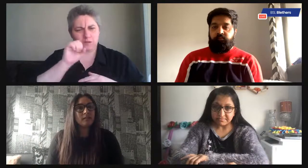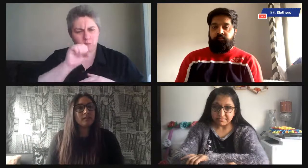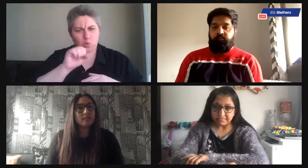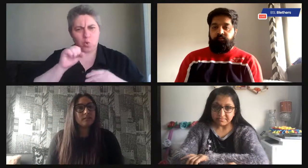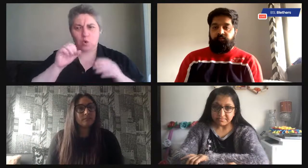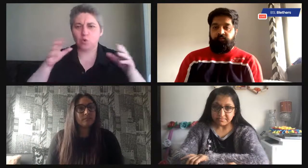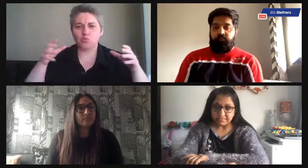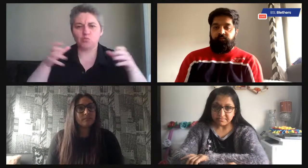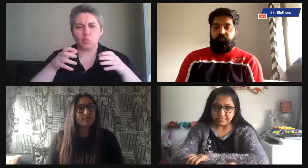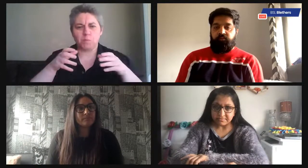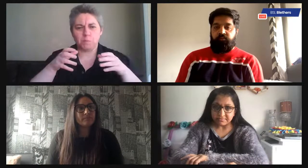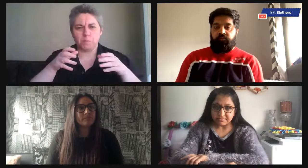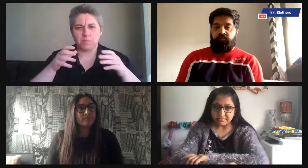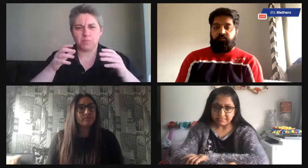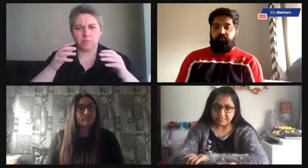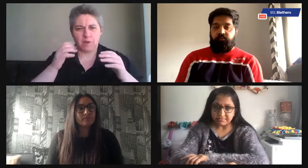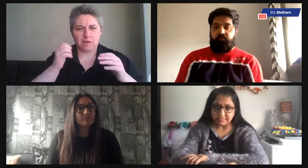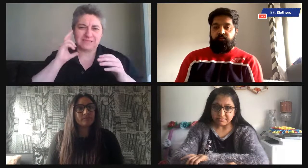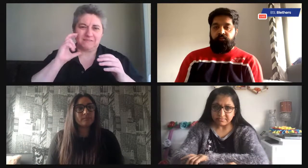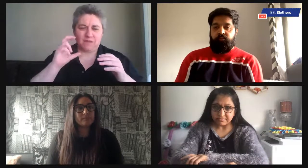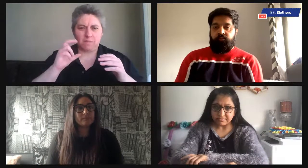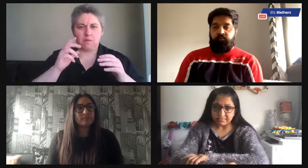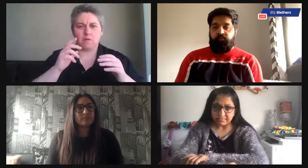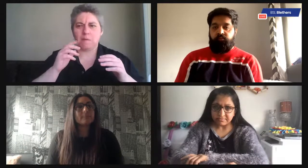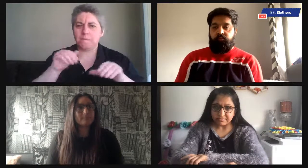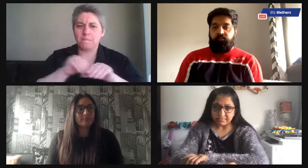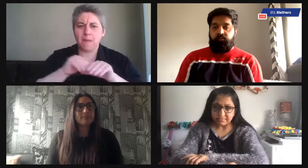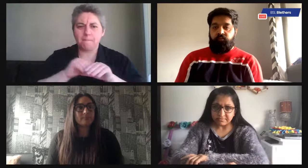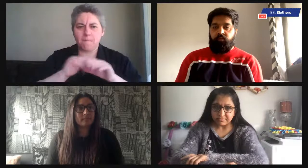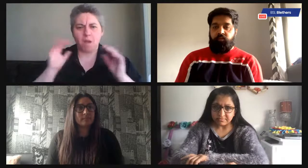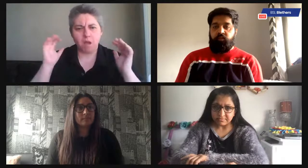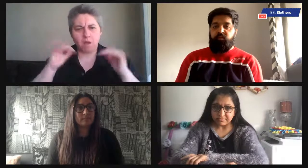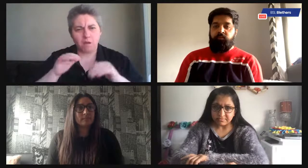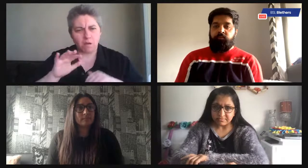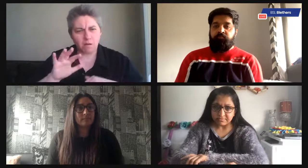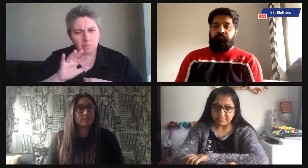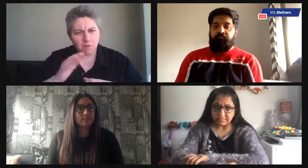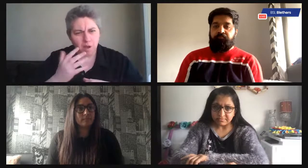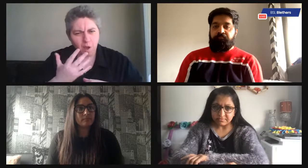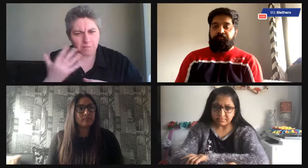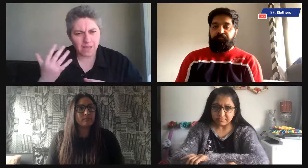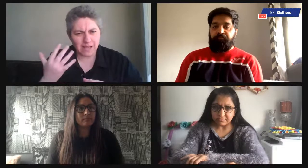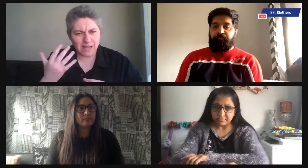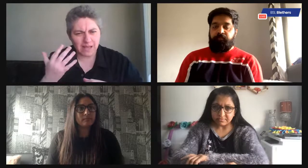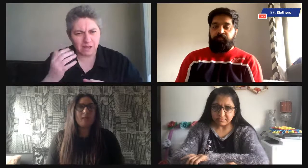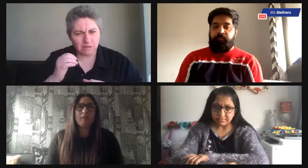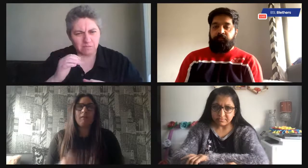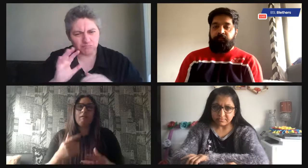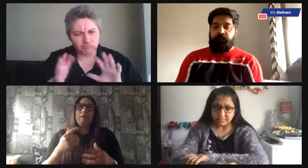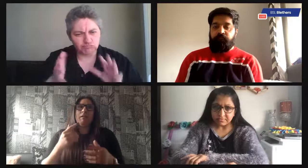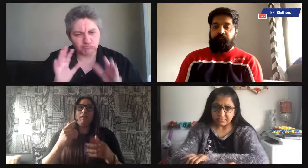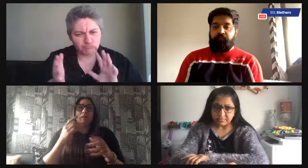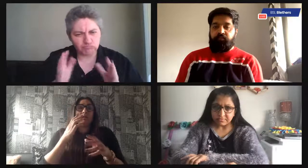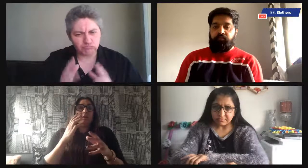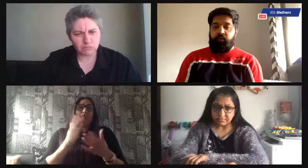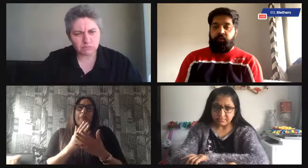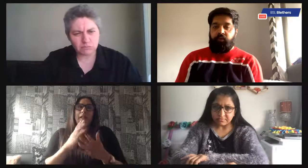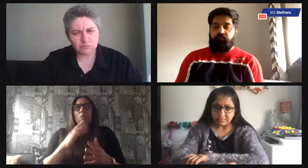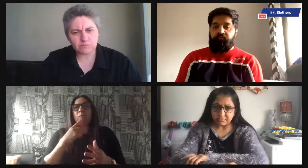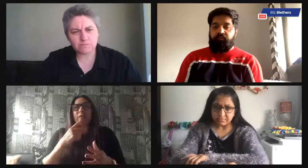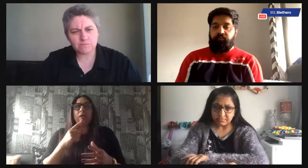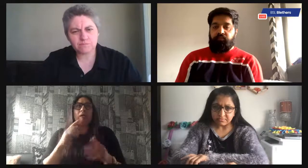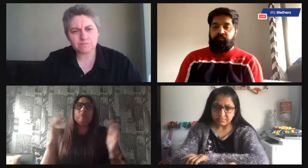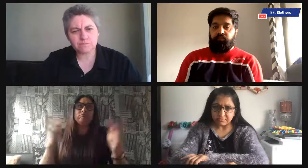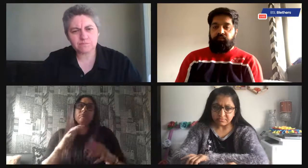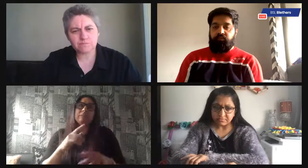and we've been successful ever since. So Tasman, your group is a deaf club. How many members do you